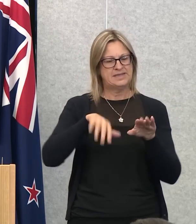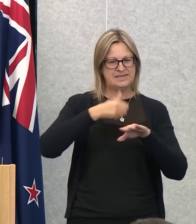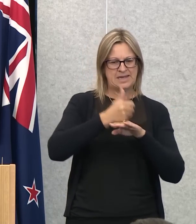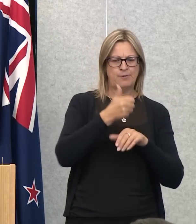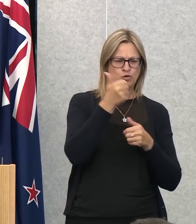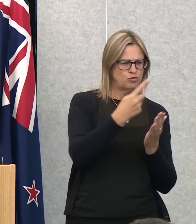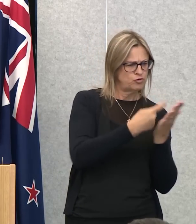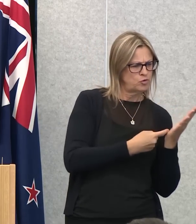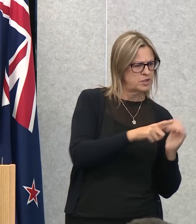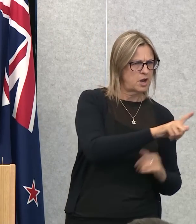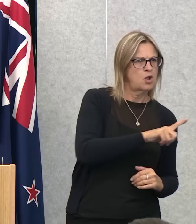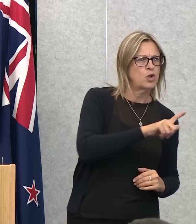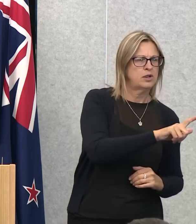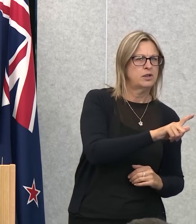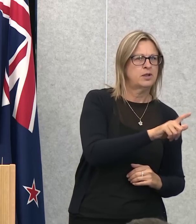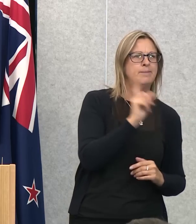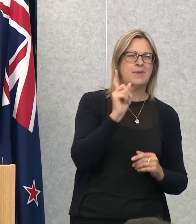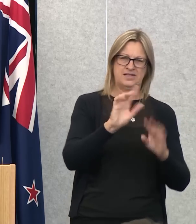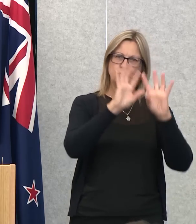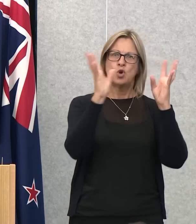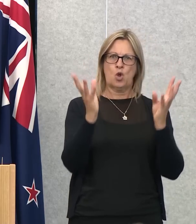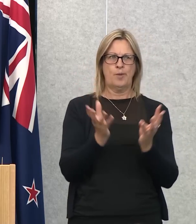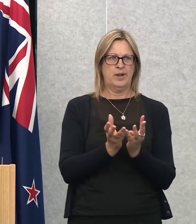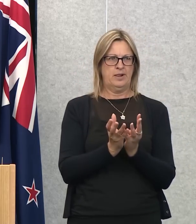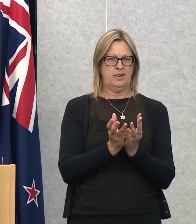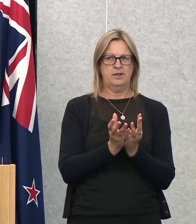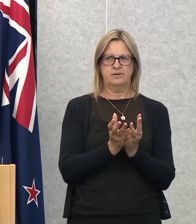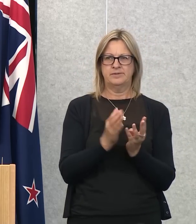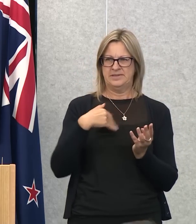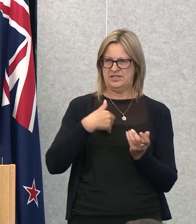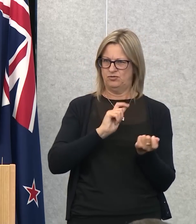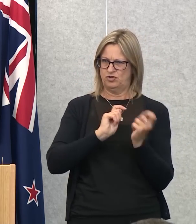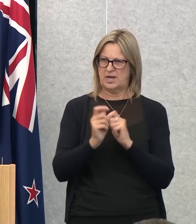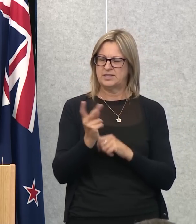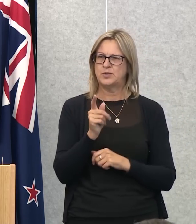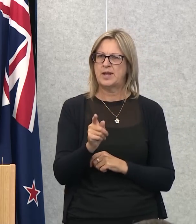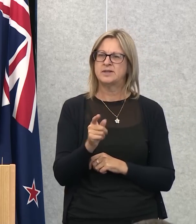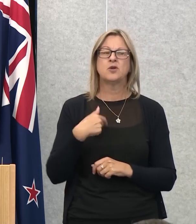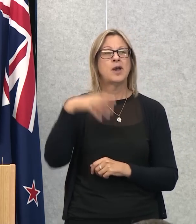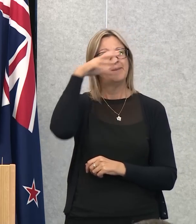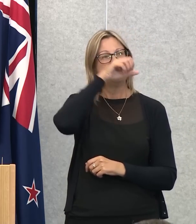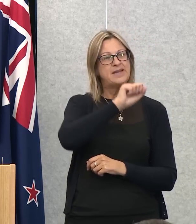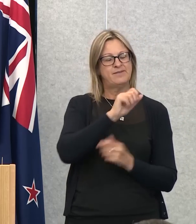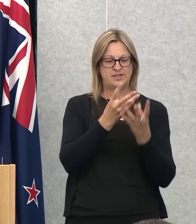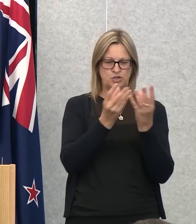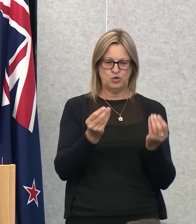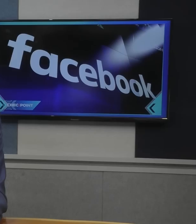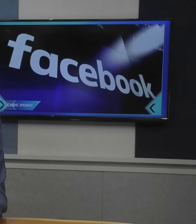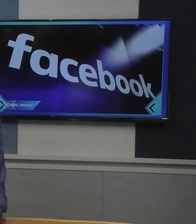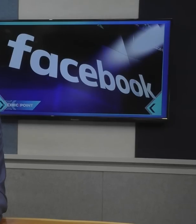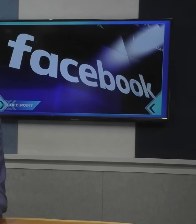locally, but these platforms are global, and I believe, therefore, the solutions will need to be